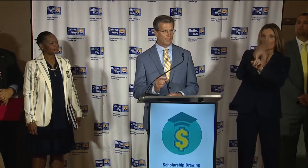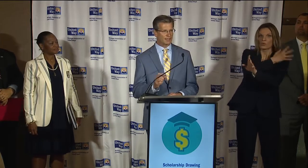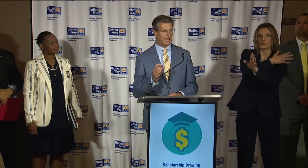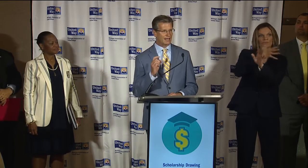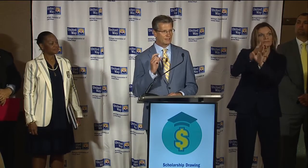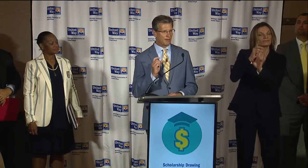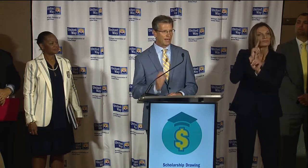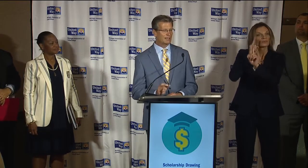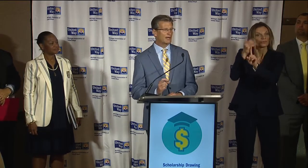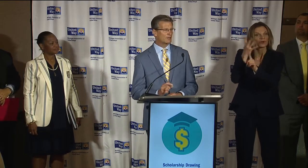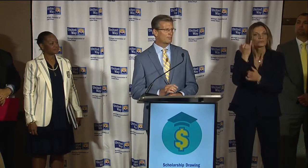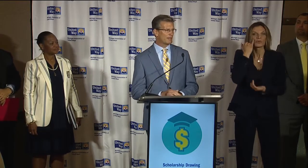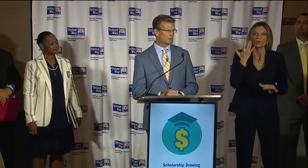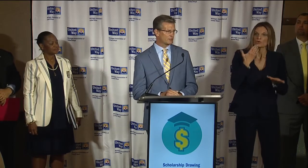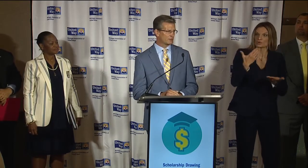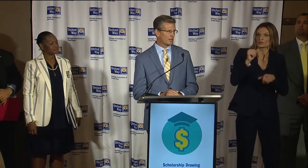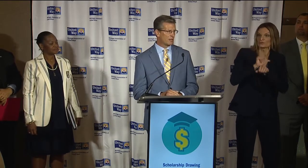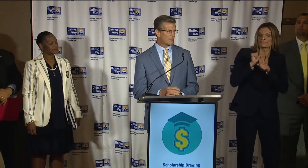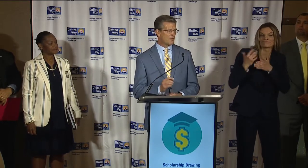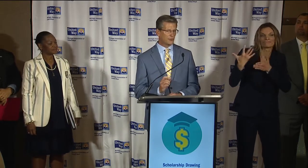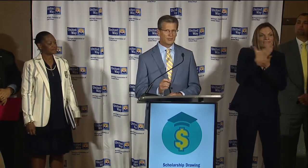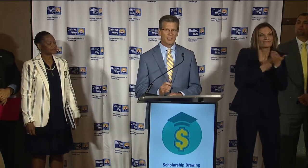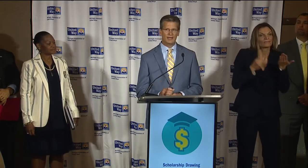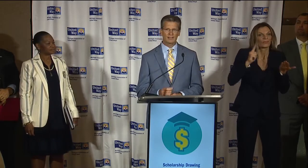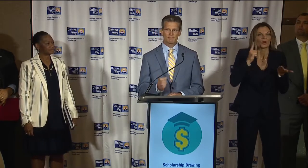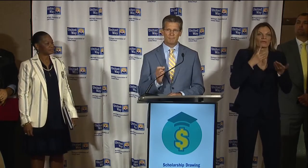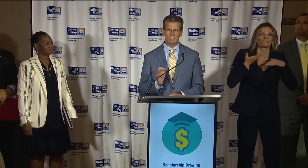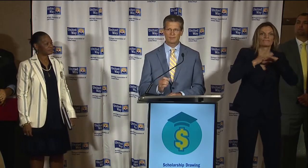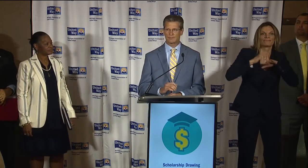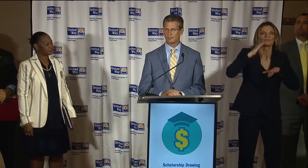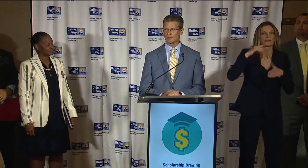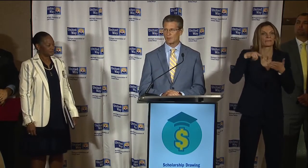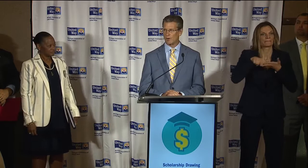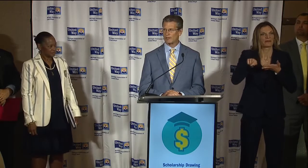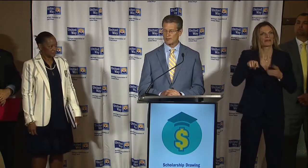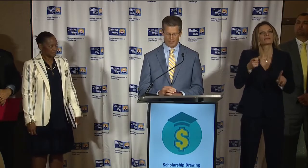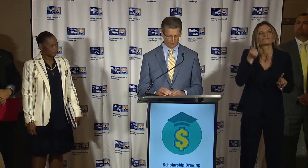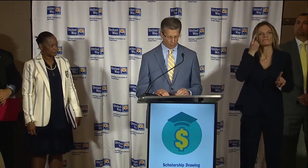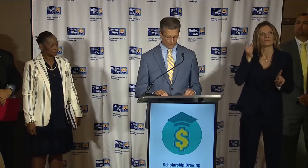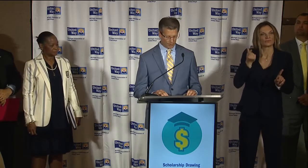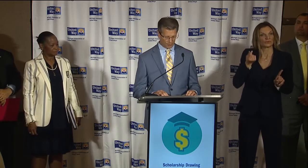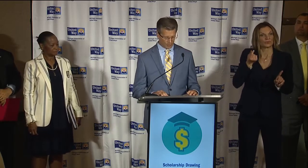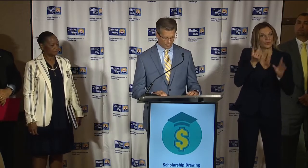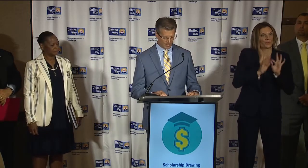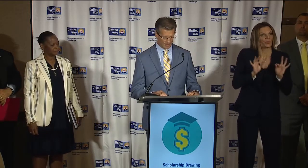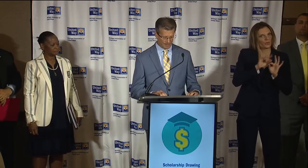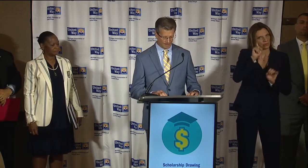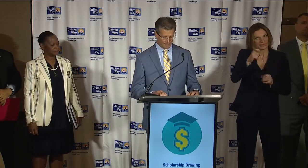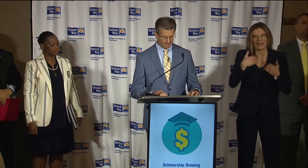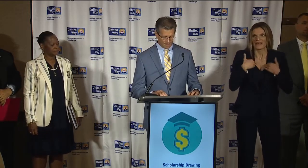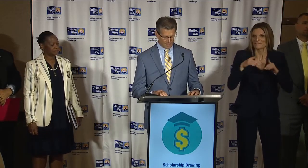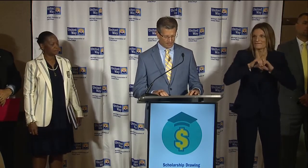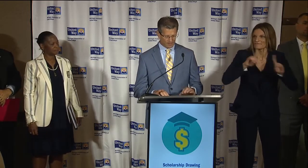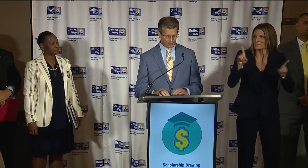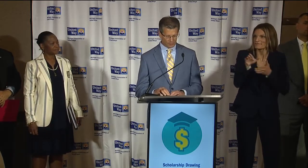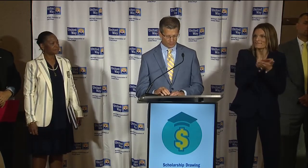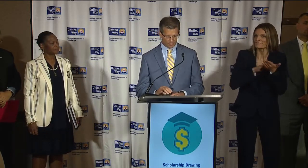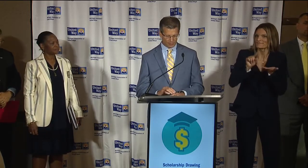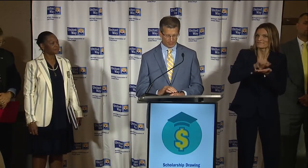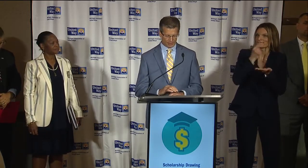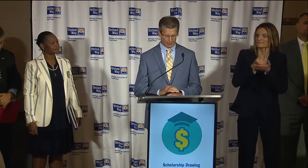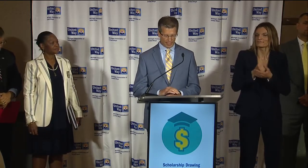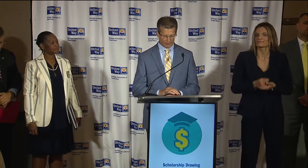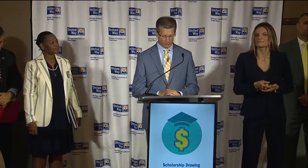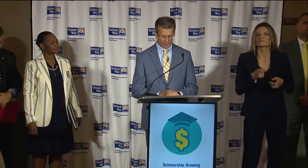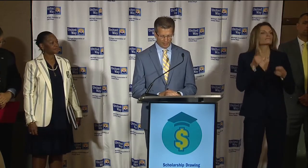highest demand, highest paying occupations, 38 minimally require a 4-year degree. Individuals